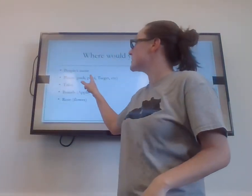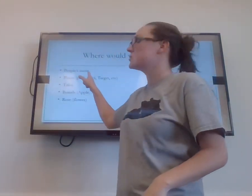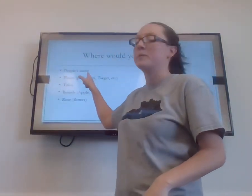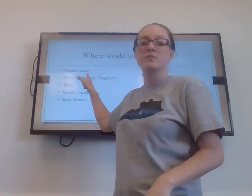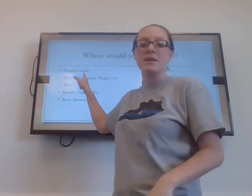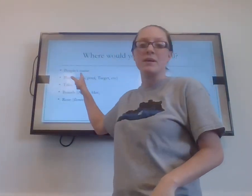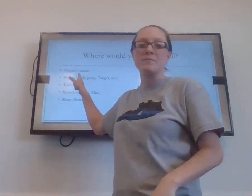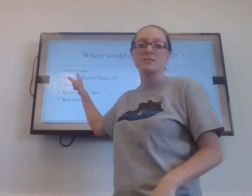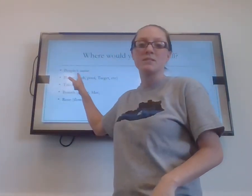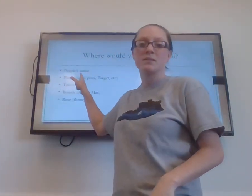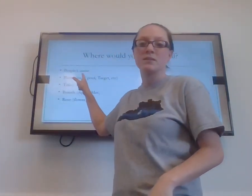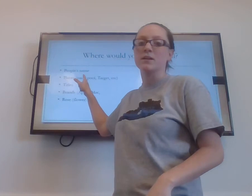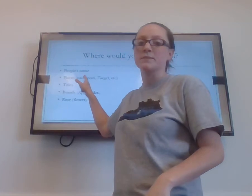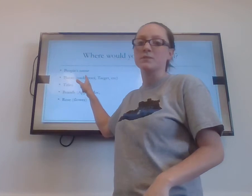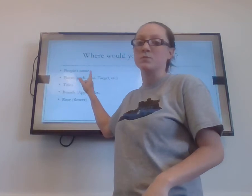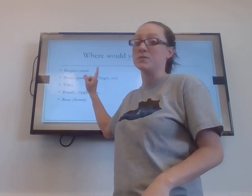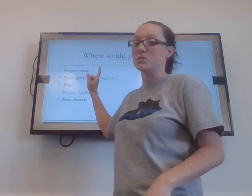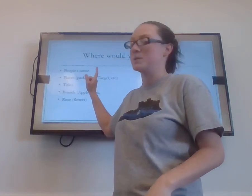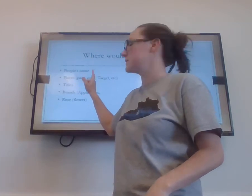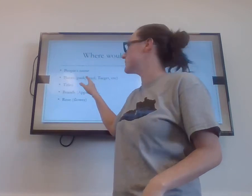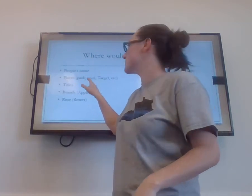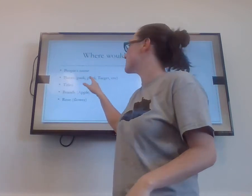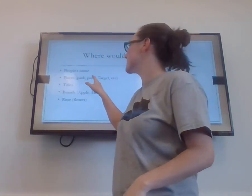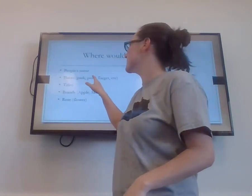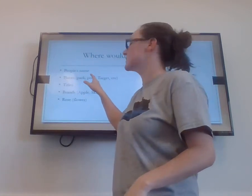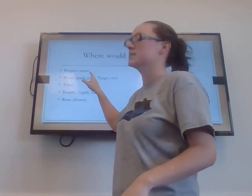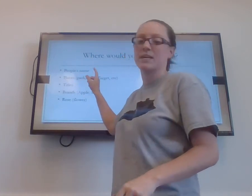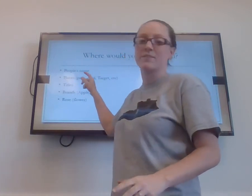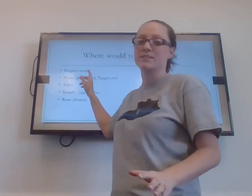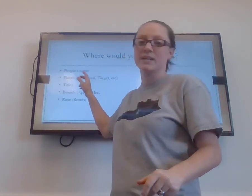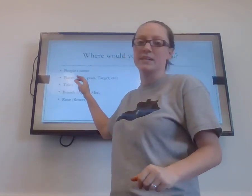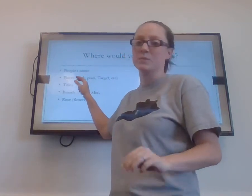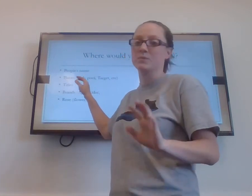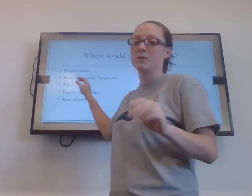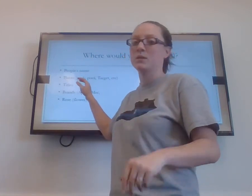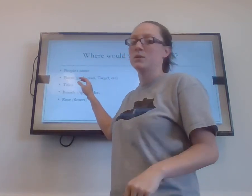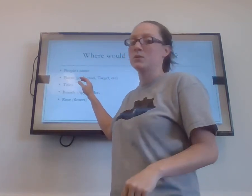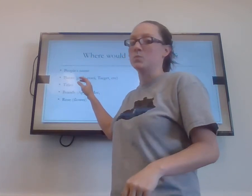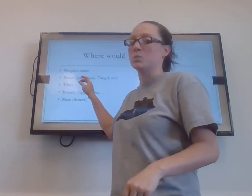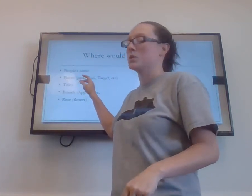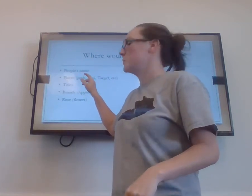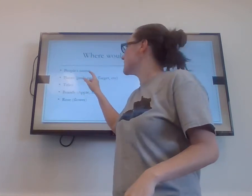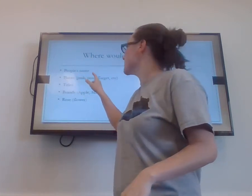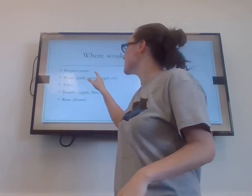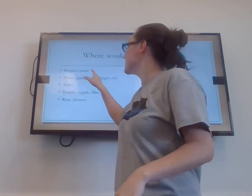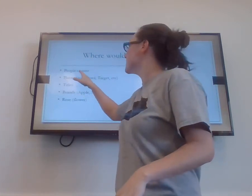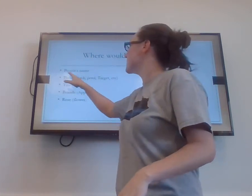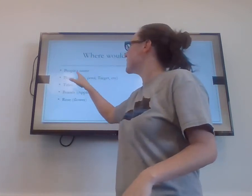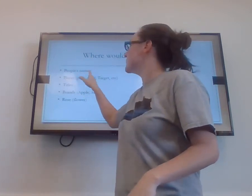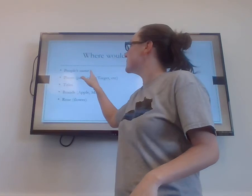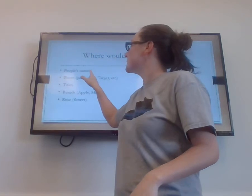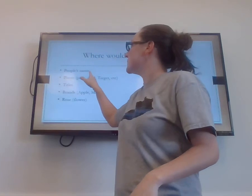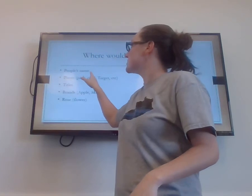especially people's names, especially when you first meet them, finger spell them, unless they have a sign name, and we'll talk about that later. But people's